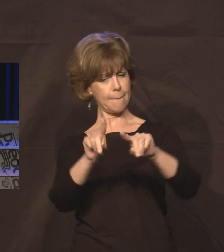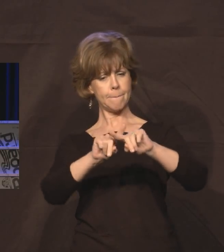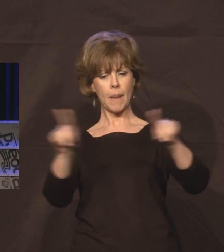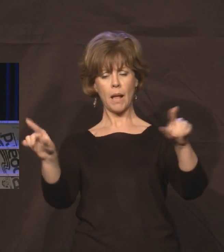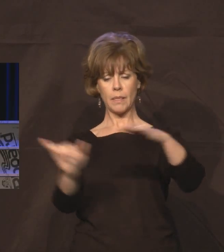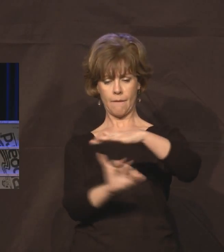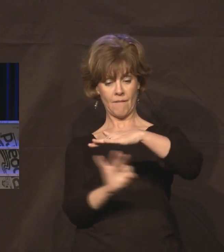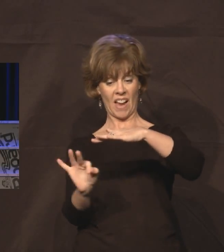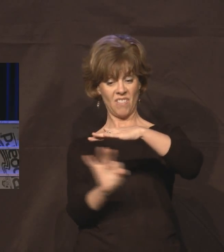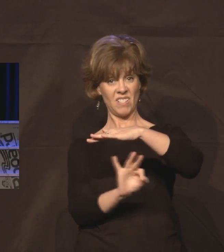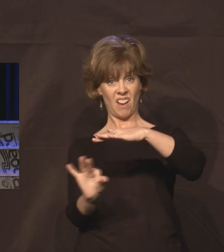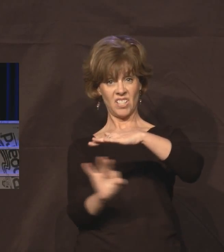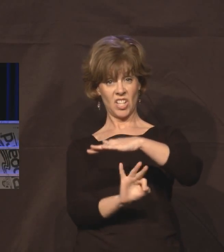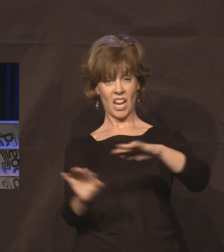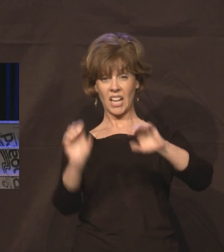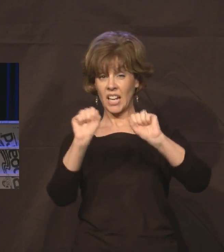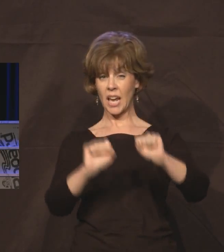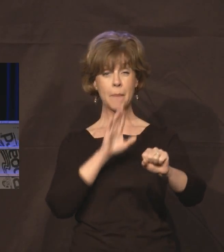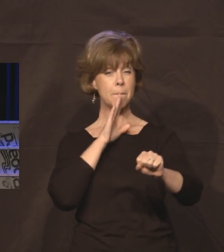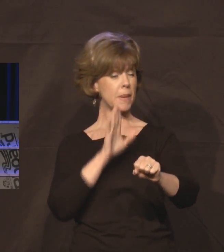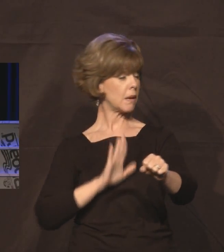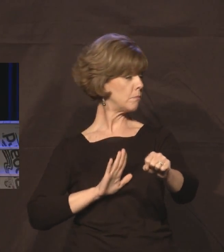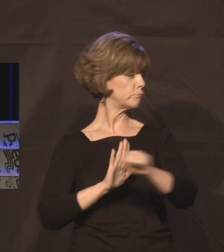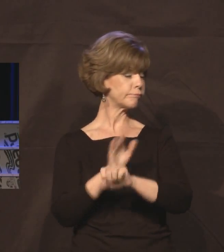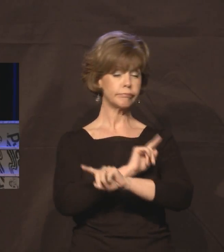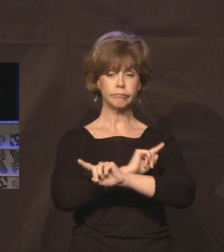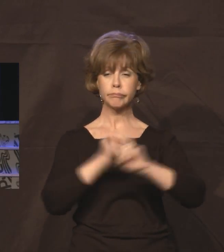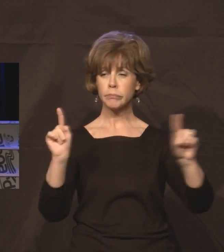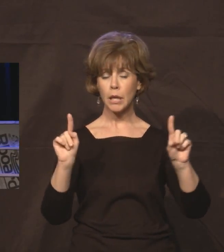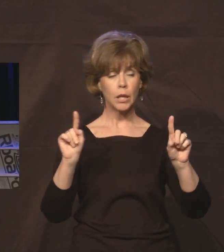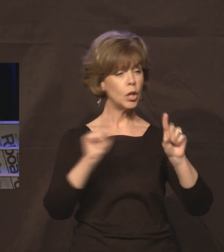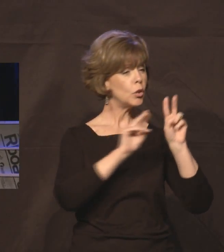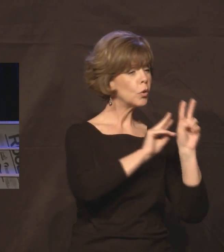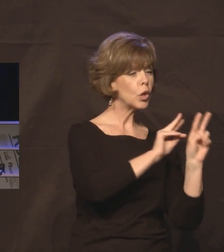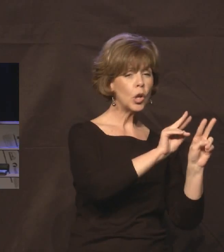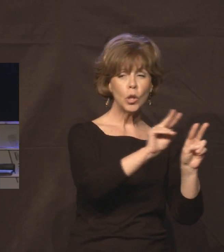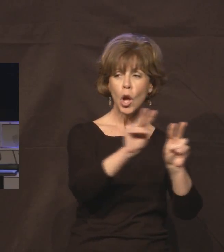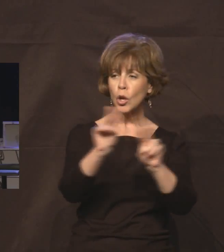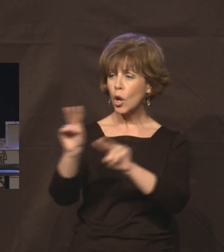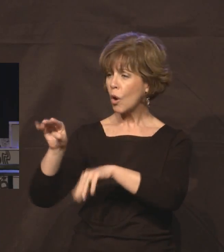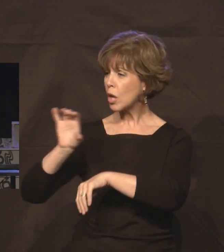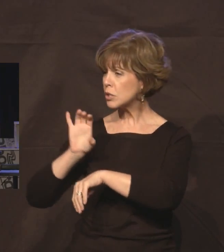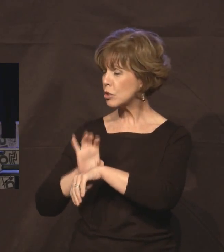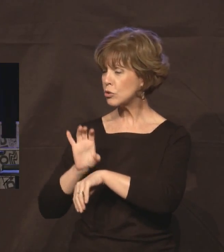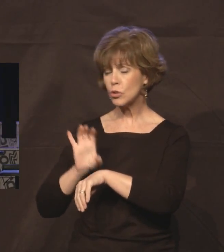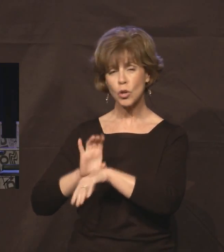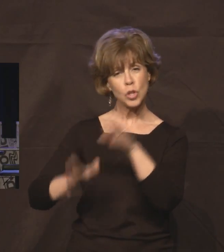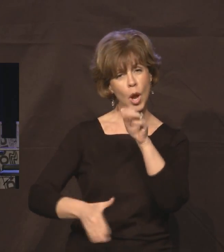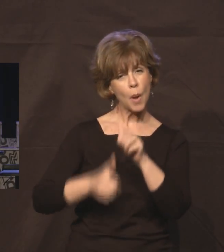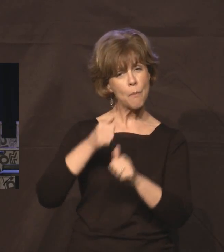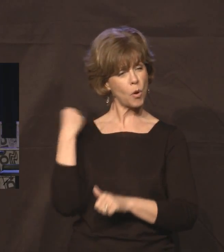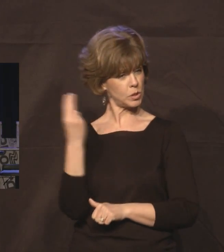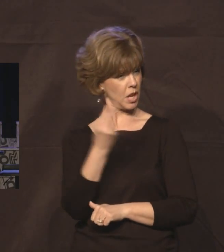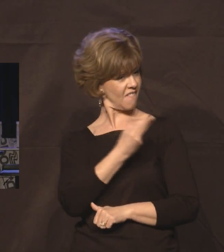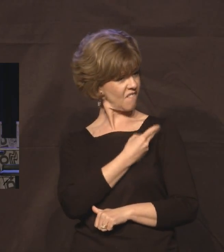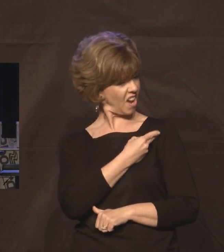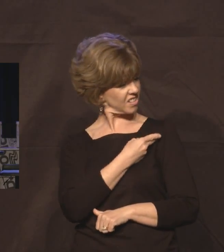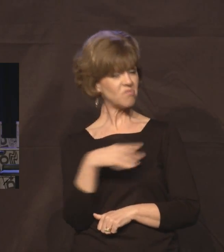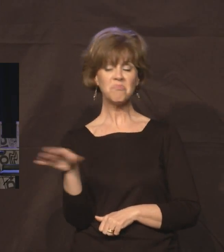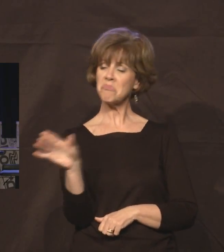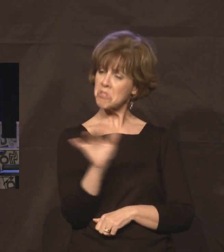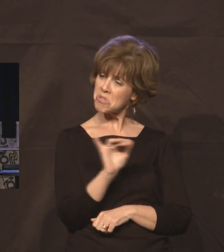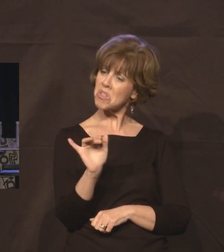different. You can look across a church, and you know, truthfully, we sit in here, and we're actually, most of us are fairly alike. I mean,